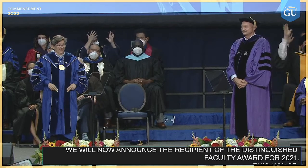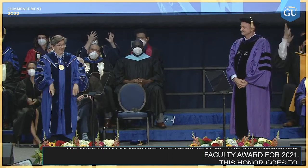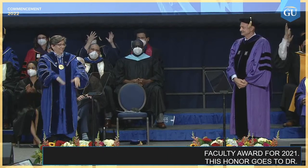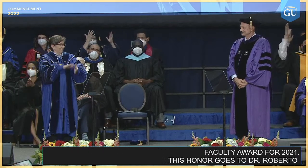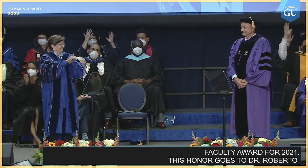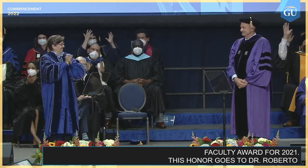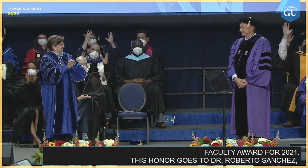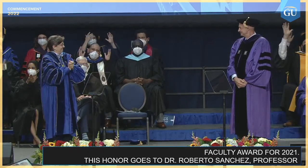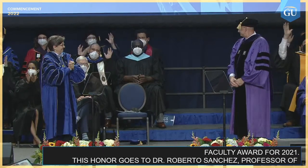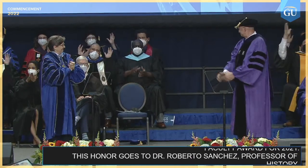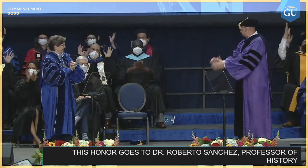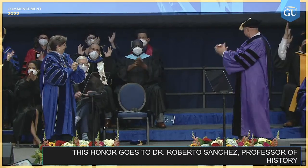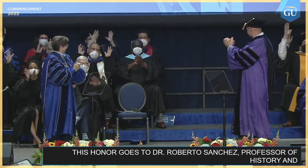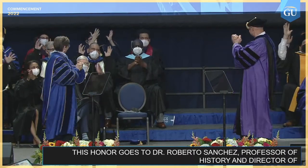of Arts and Humanities.